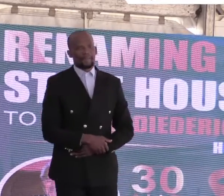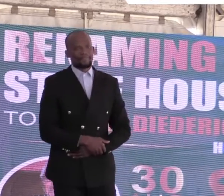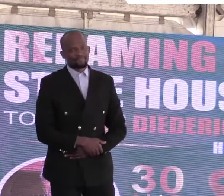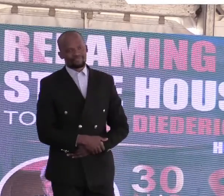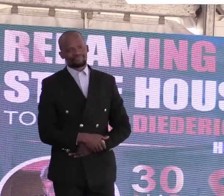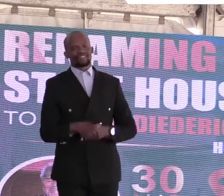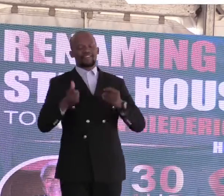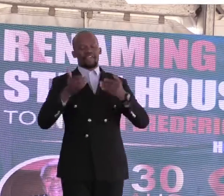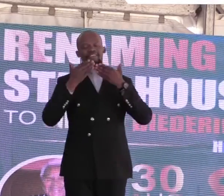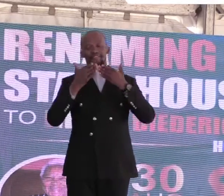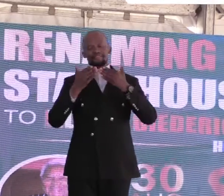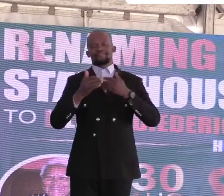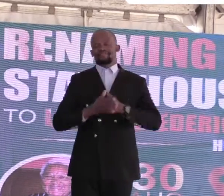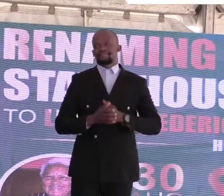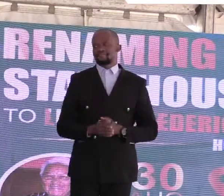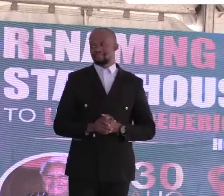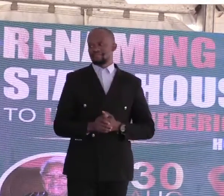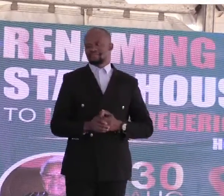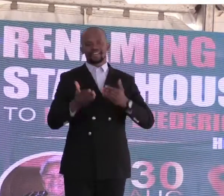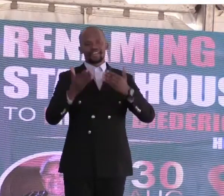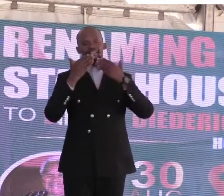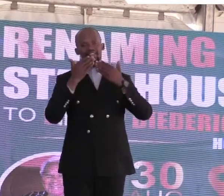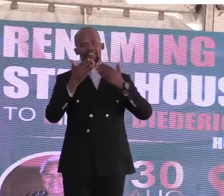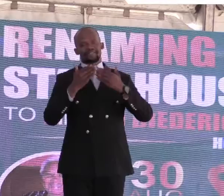Thank you very much.